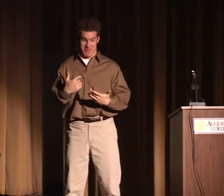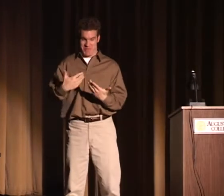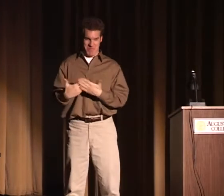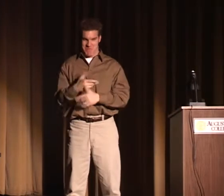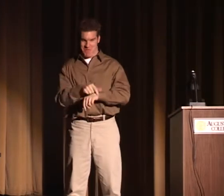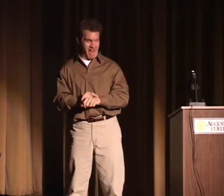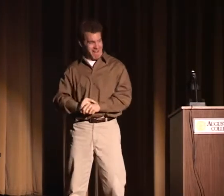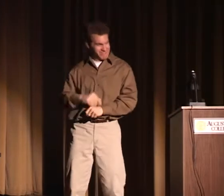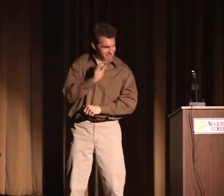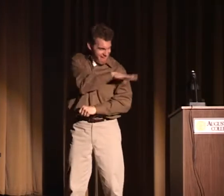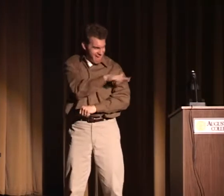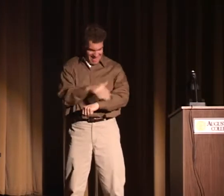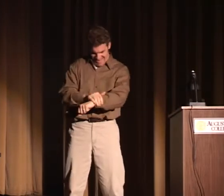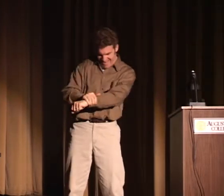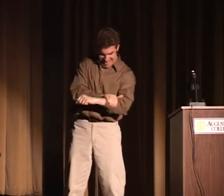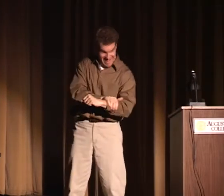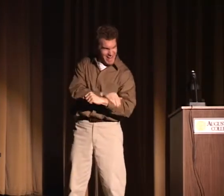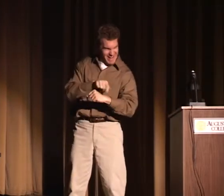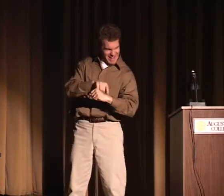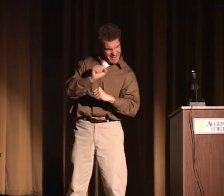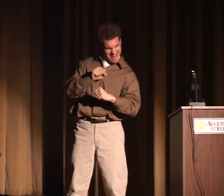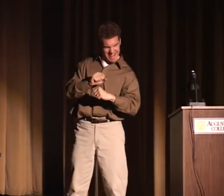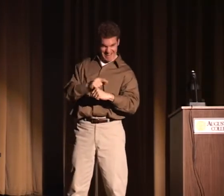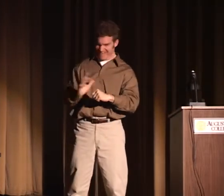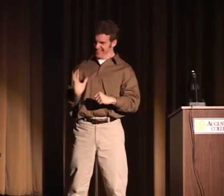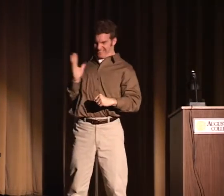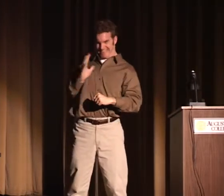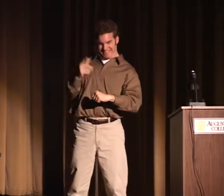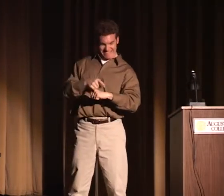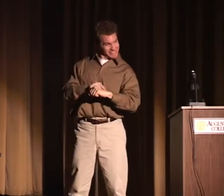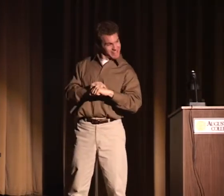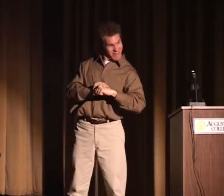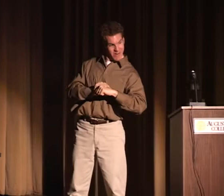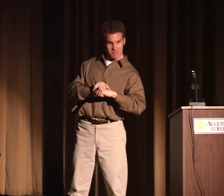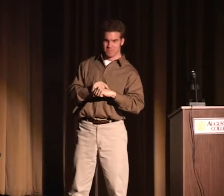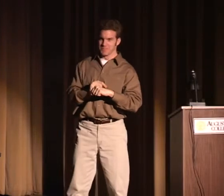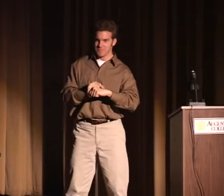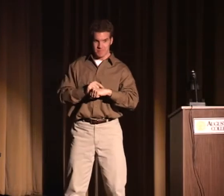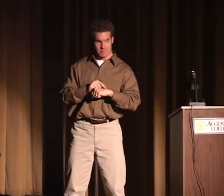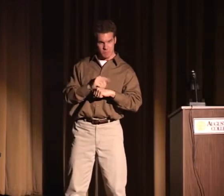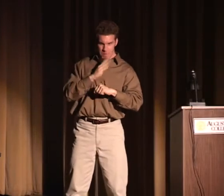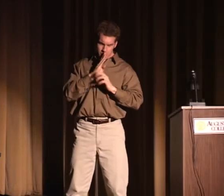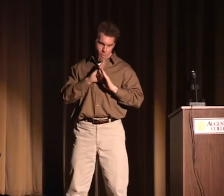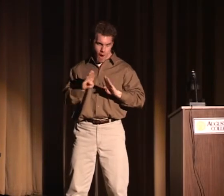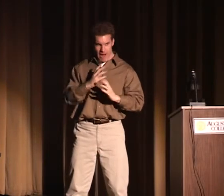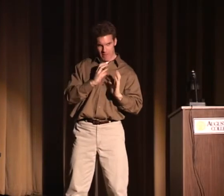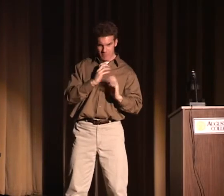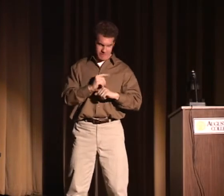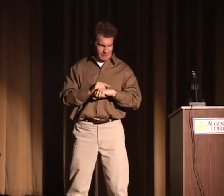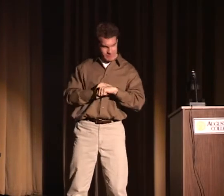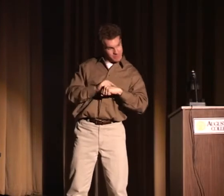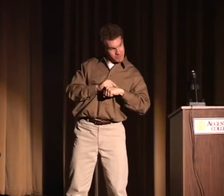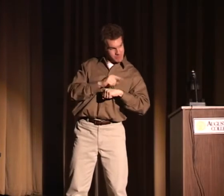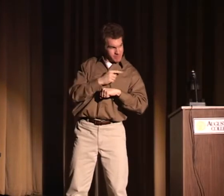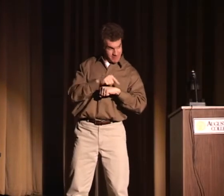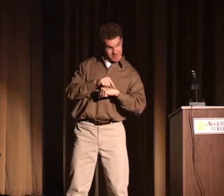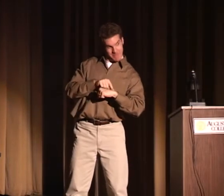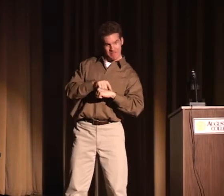this is quite exciting. I've got a new watch. That's what he's looking at. I know it. I just know it. He likes it. I'm going to show it to him. So I looked, showed